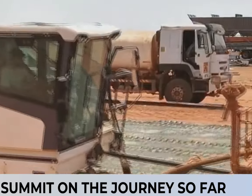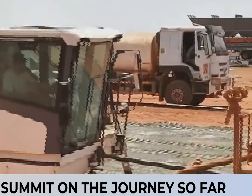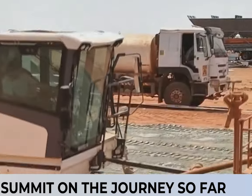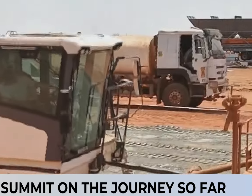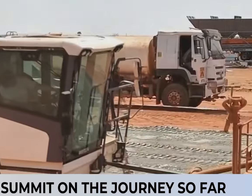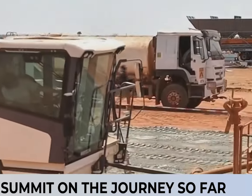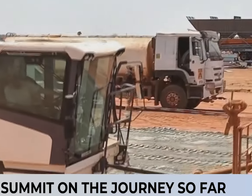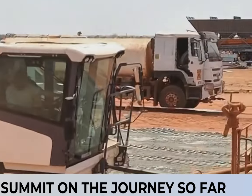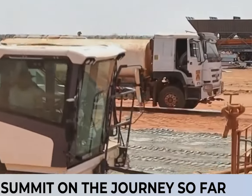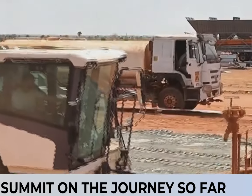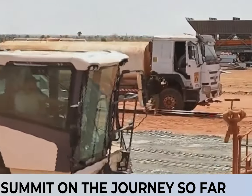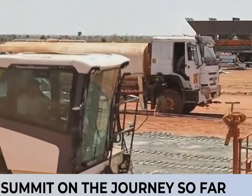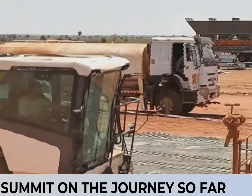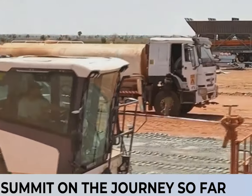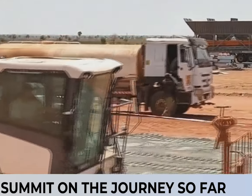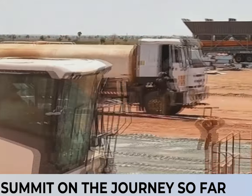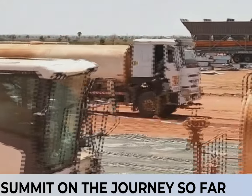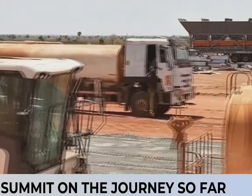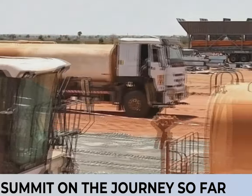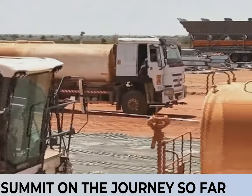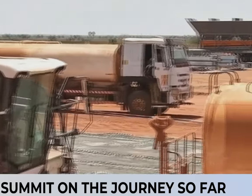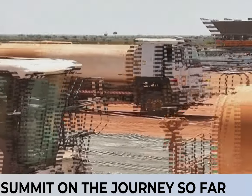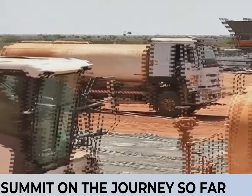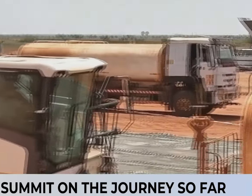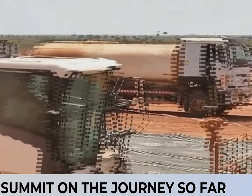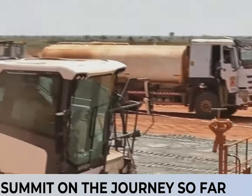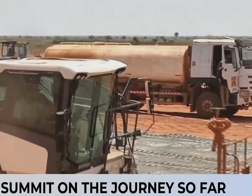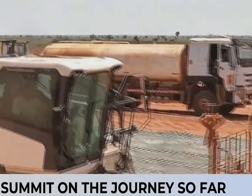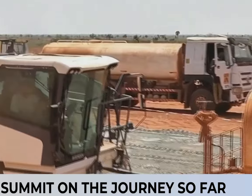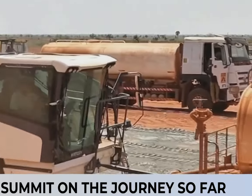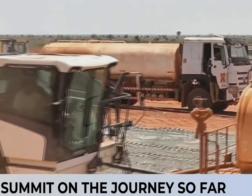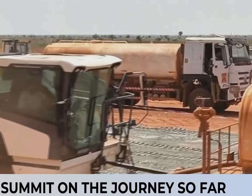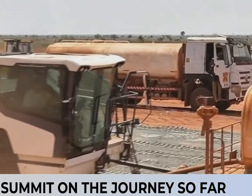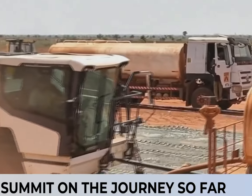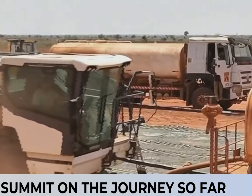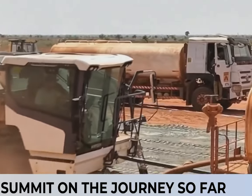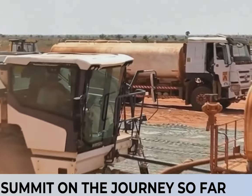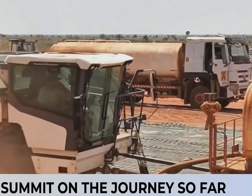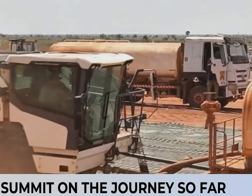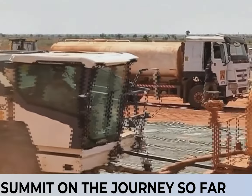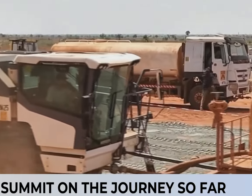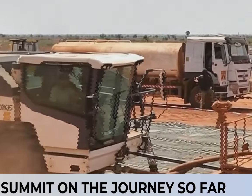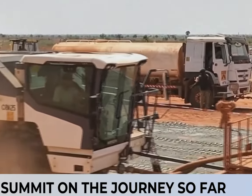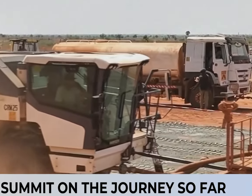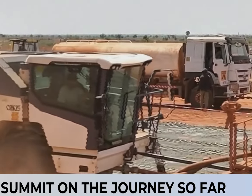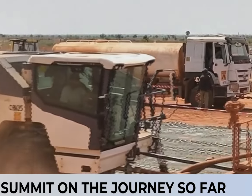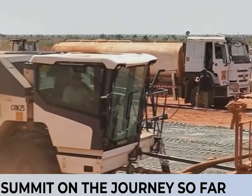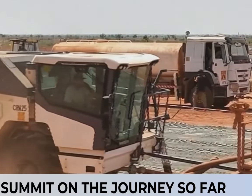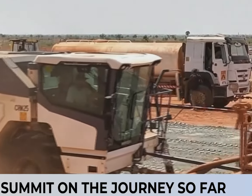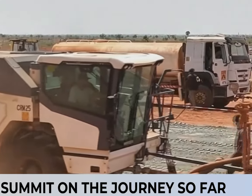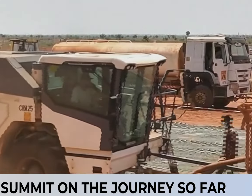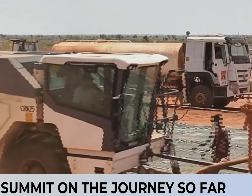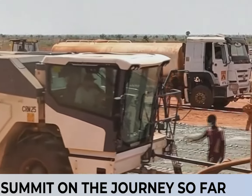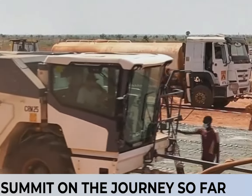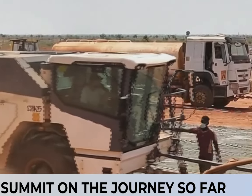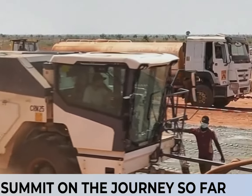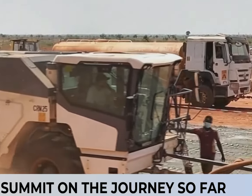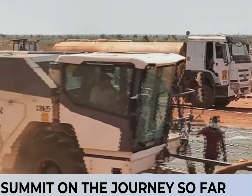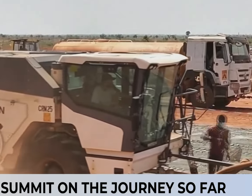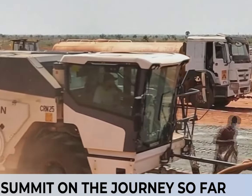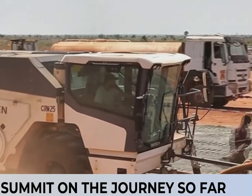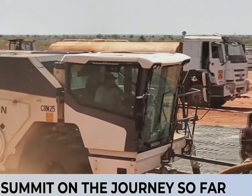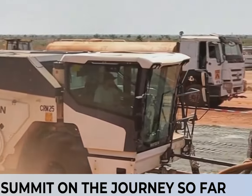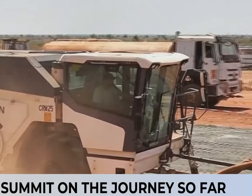Mr. President, we have solved it, and we've chosen the alignment to avoid a lot of bridges, and we will soon do